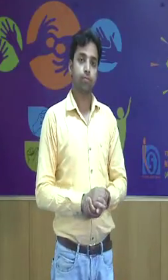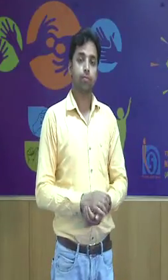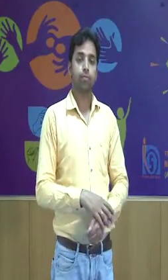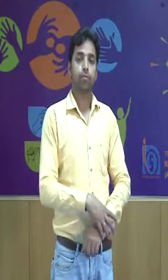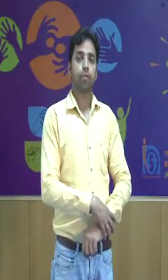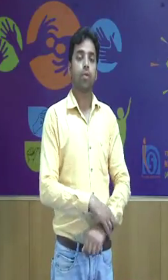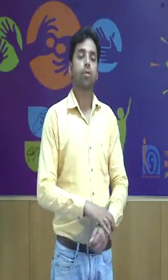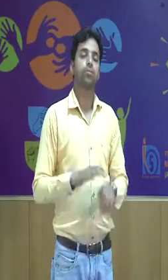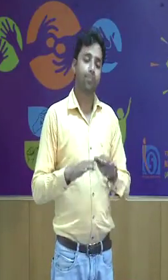Learners,